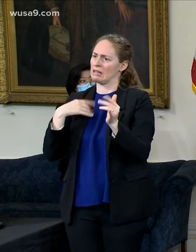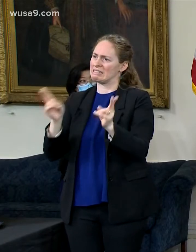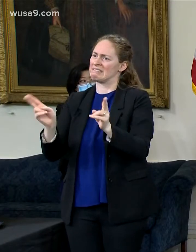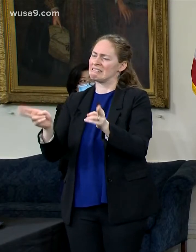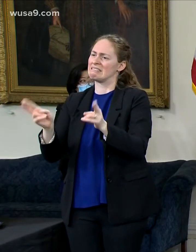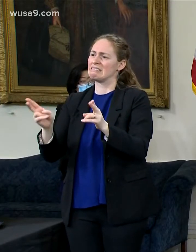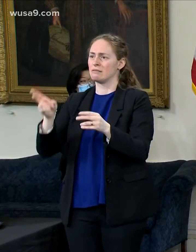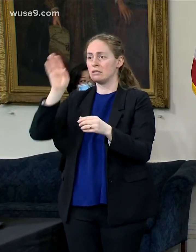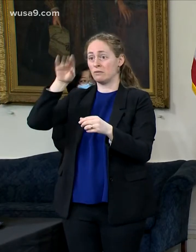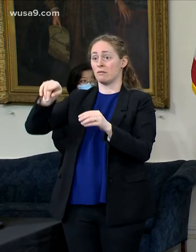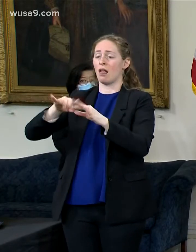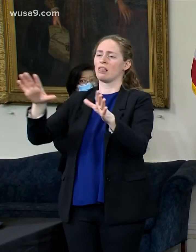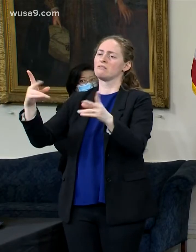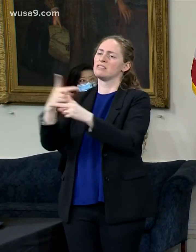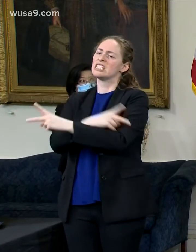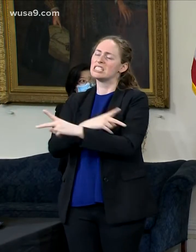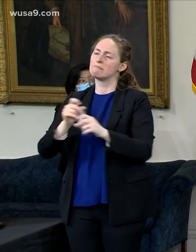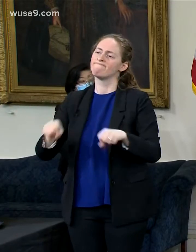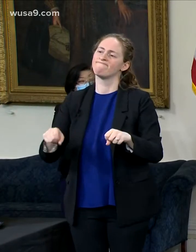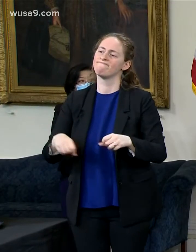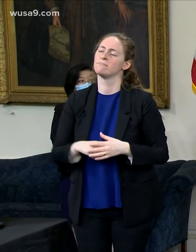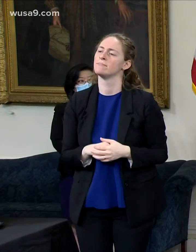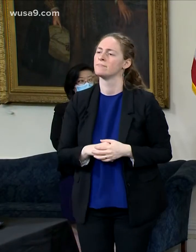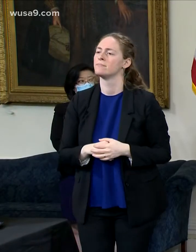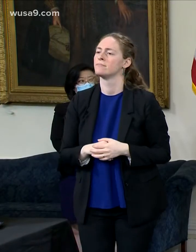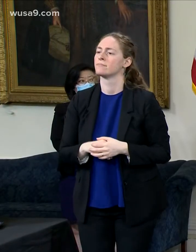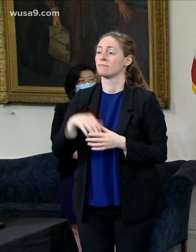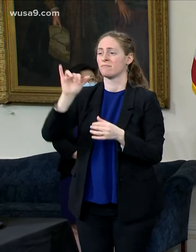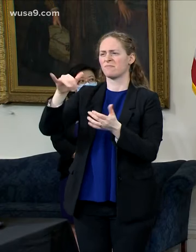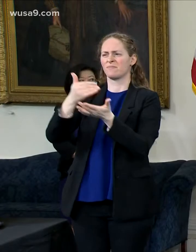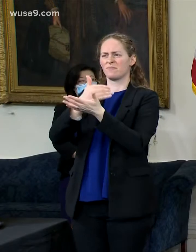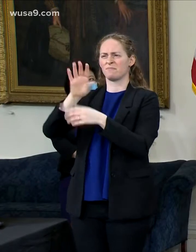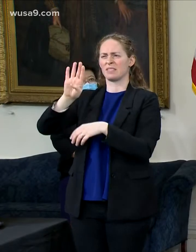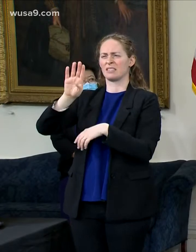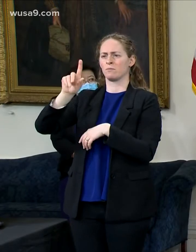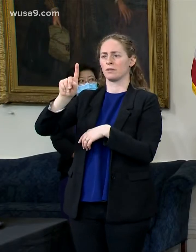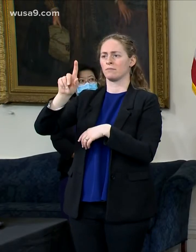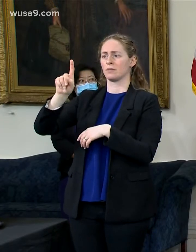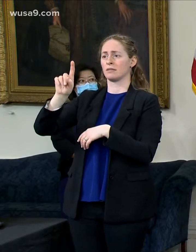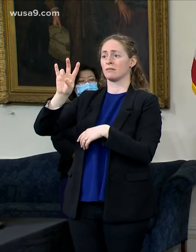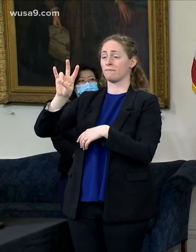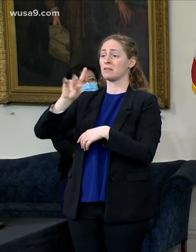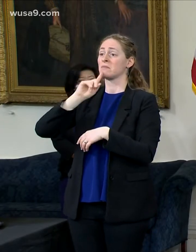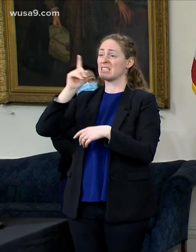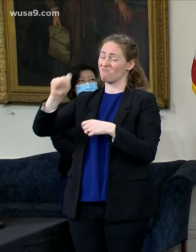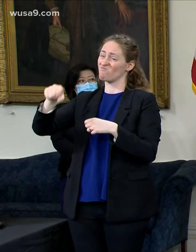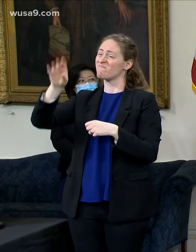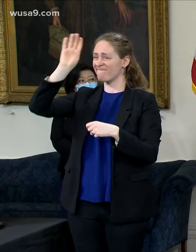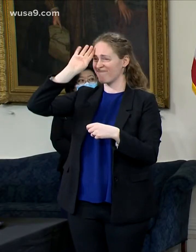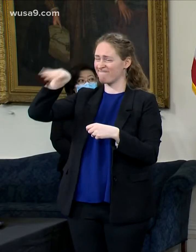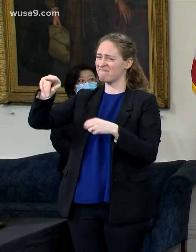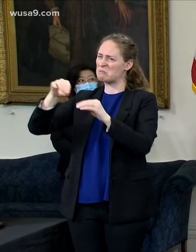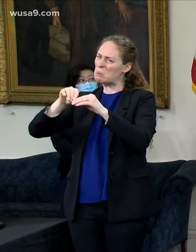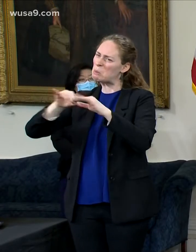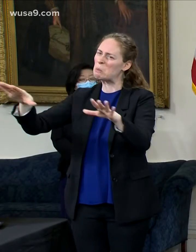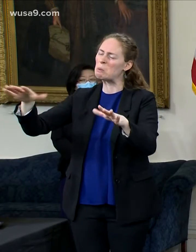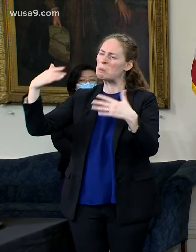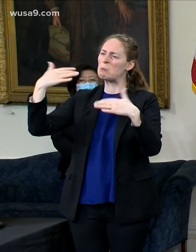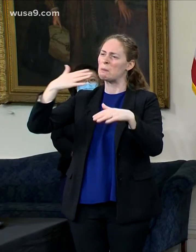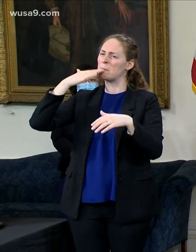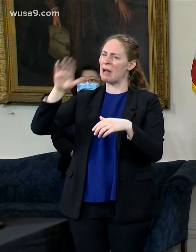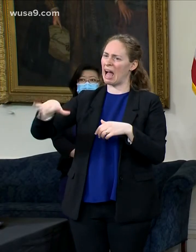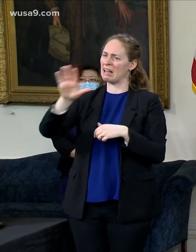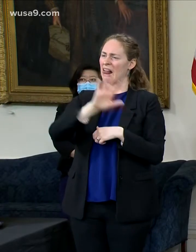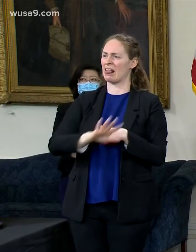take hold. The B.1.1.7 variant is becoming much more widespread throughout the country. That's mutating every